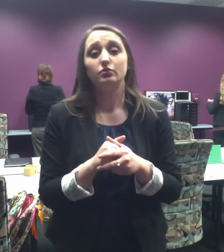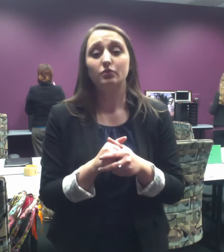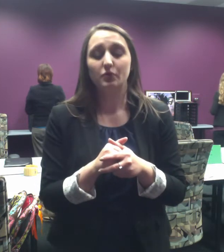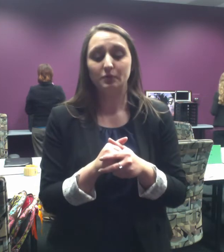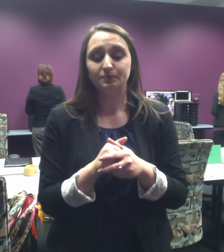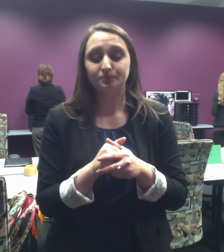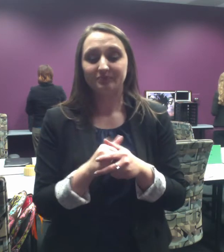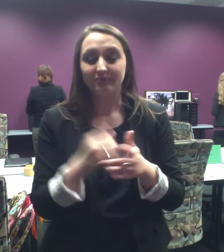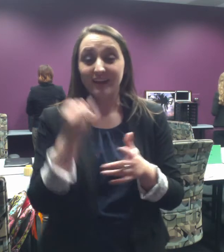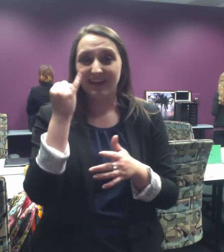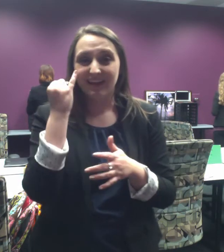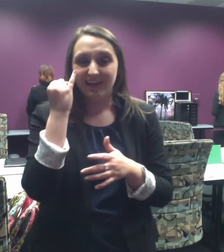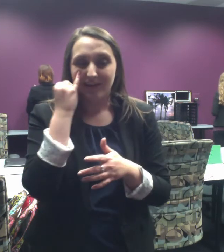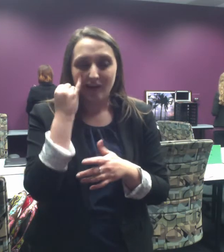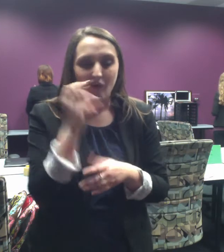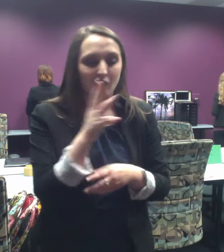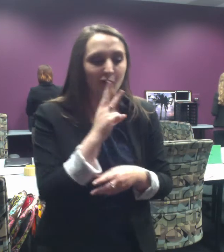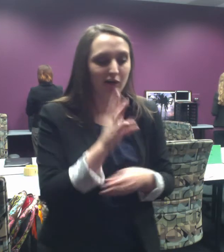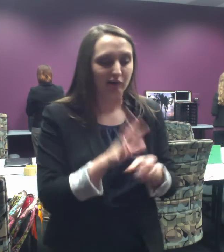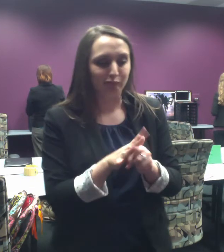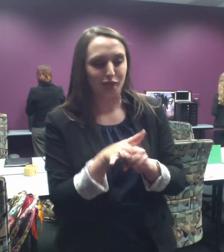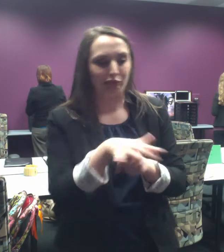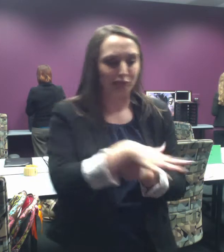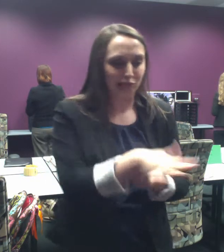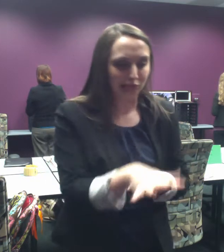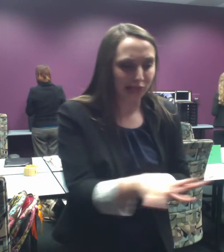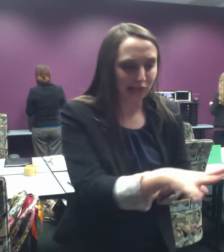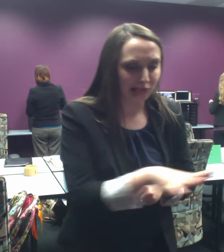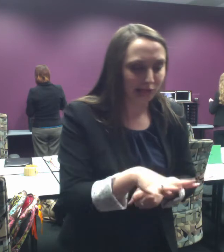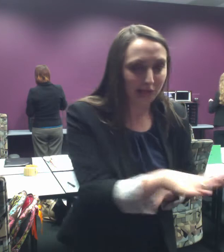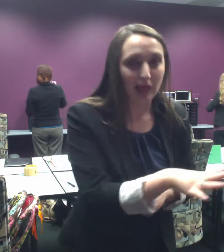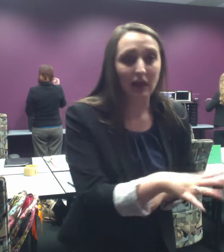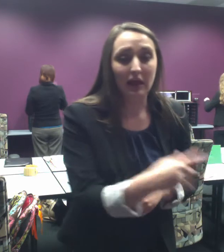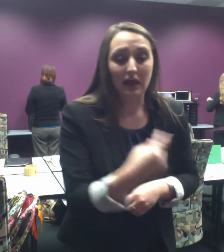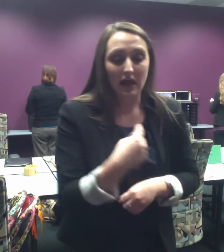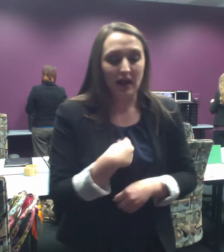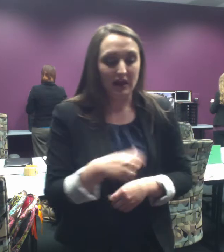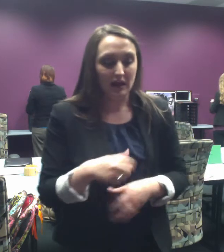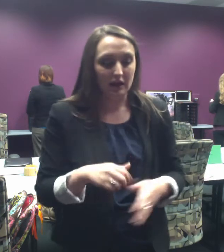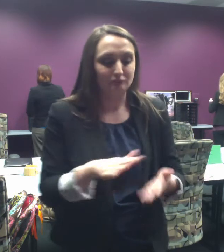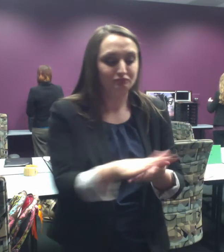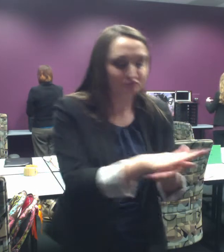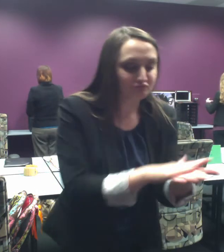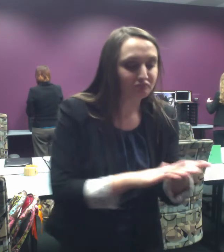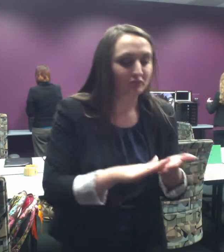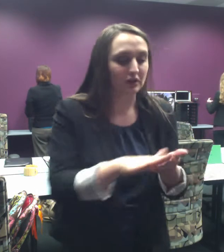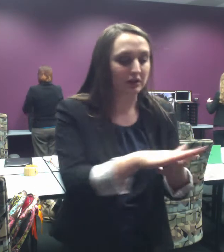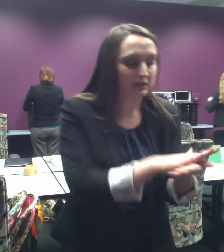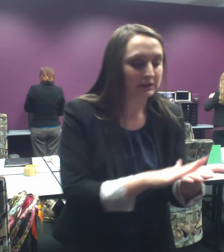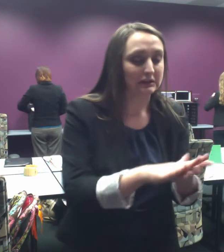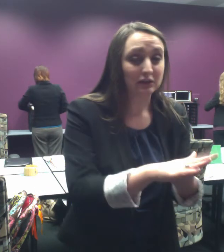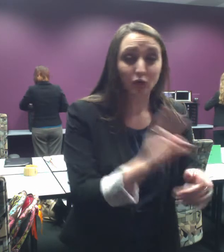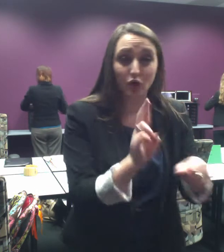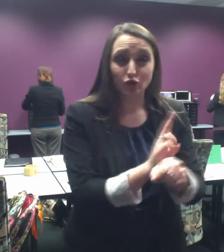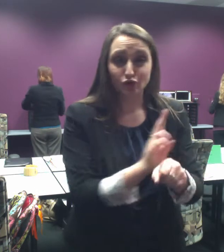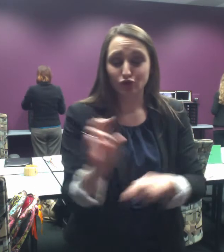pick anything else up. It's got all these nice little air pockets in here that trap the moisture or the water.